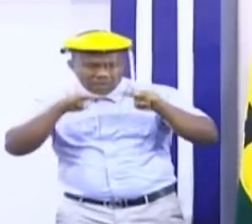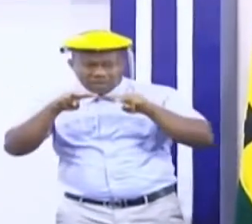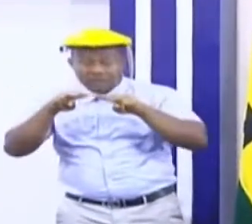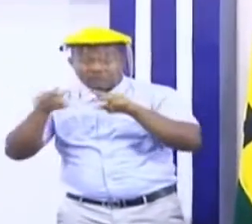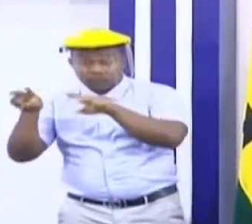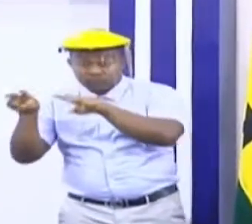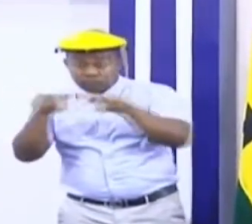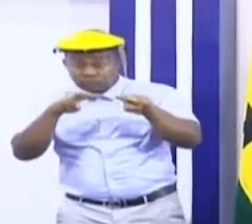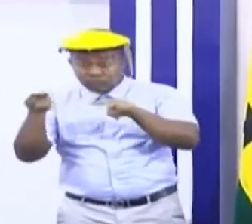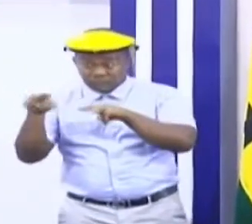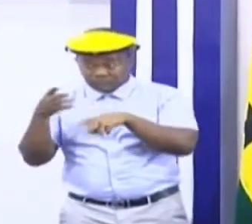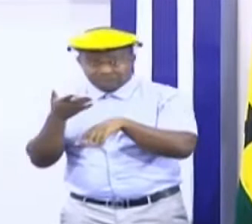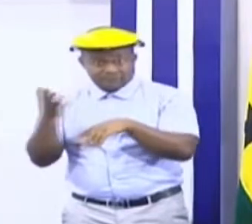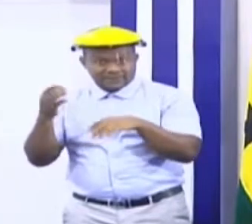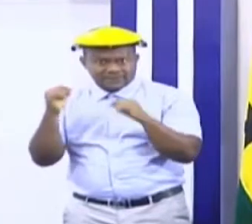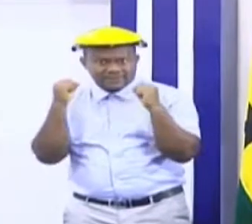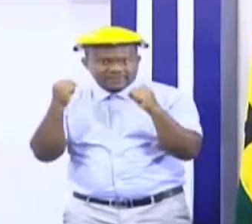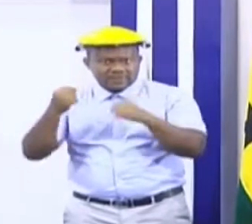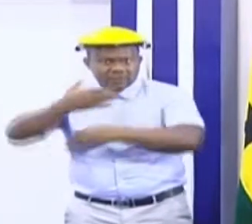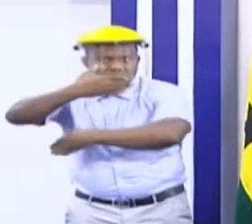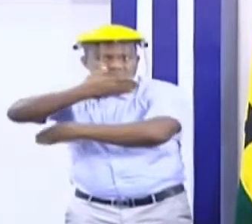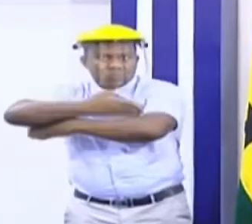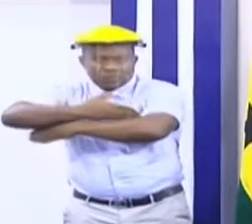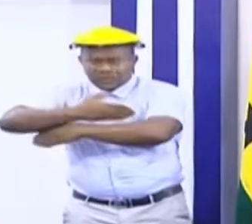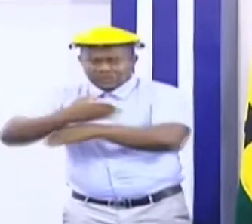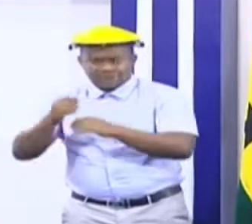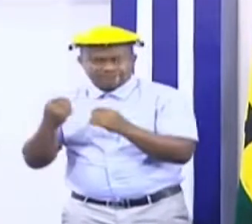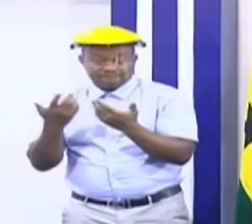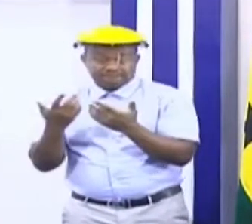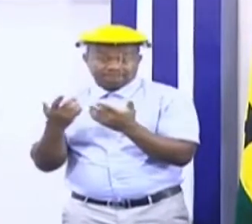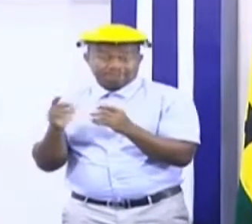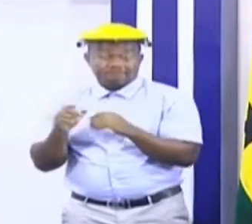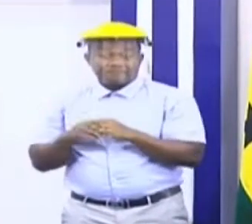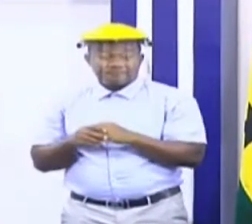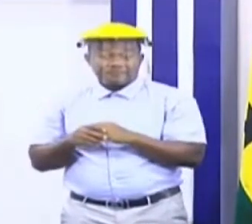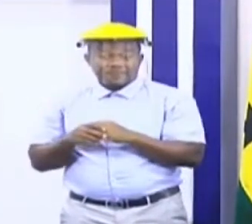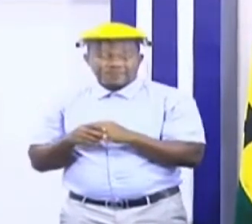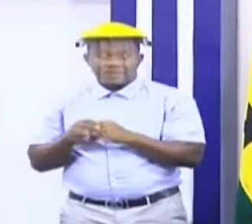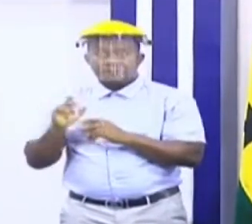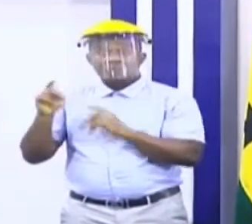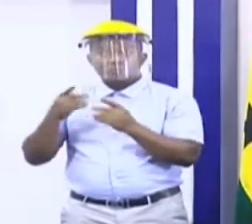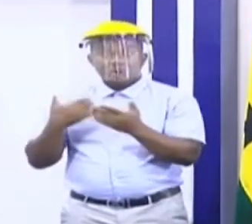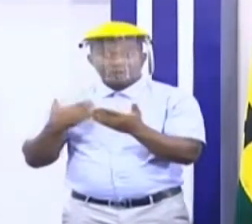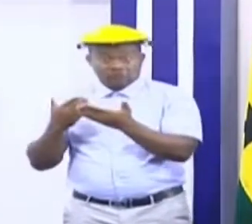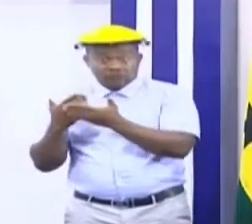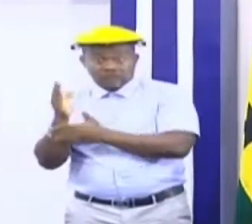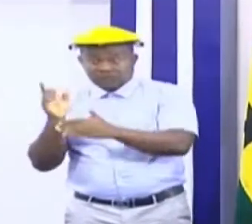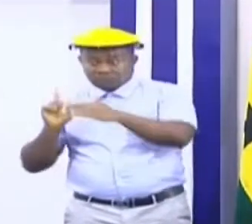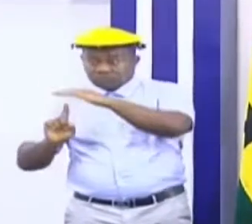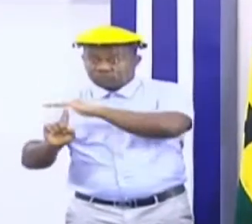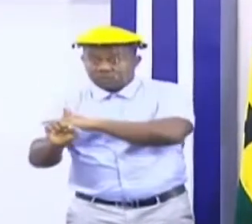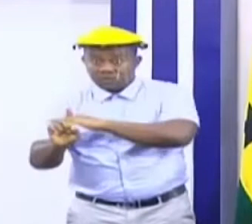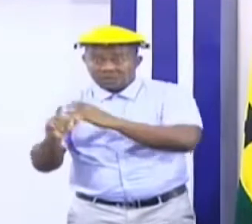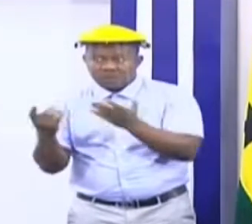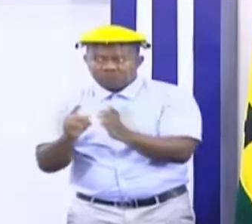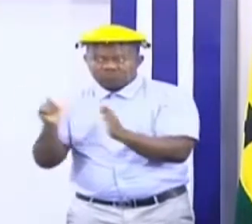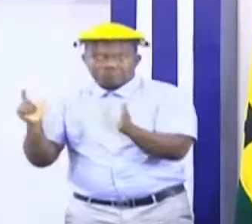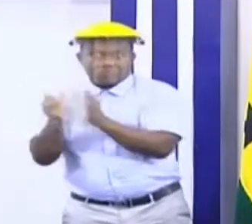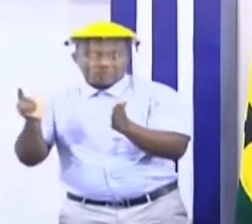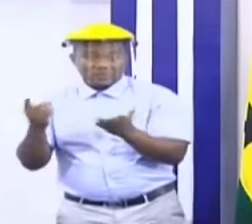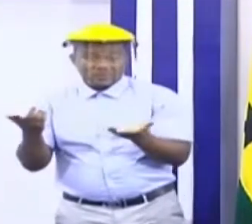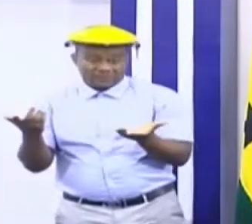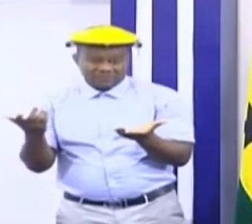the fortification of our borders, both on the legal entry points and what is known to be some